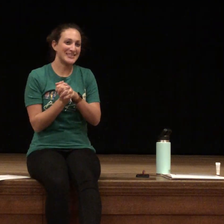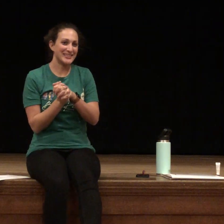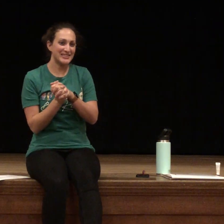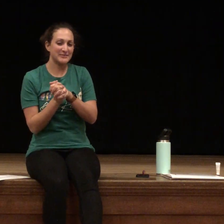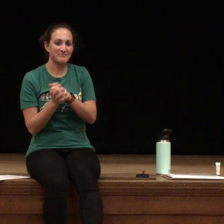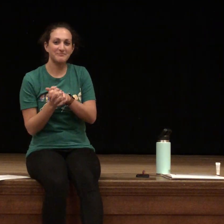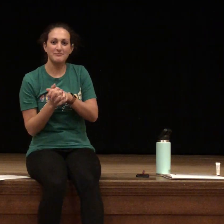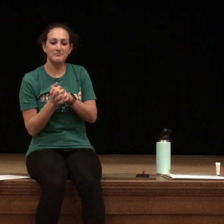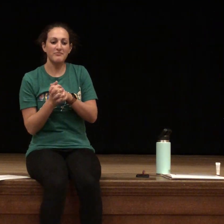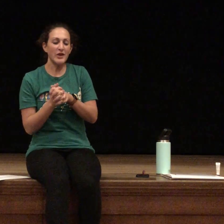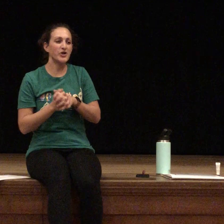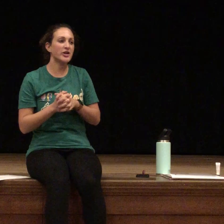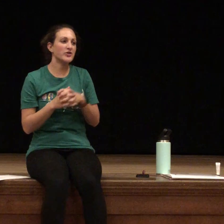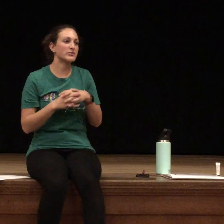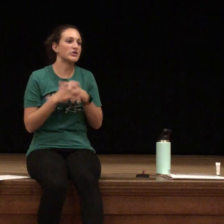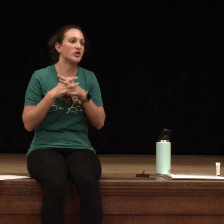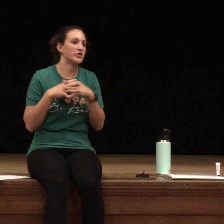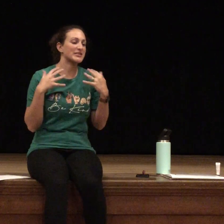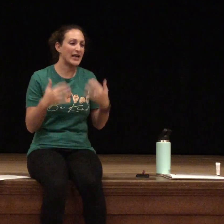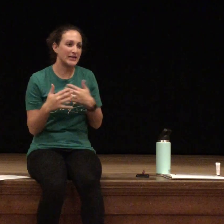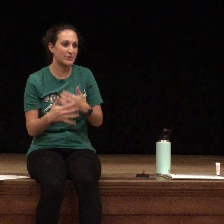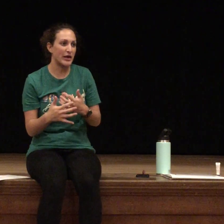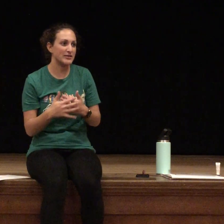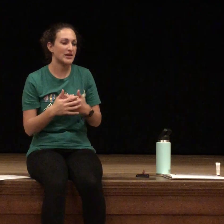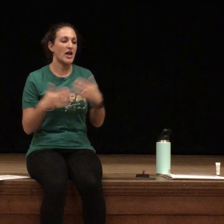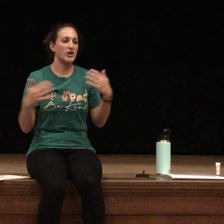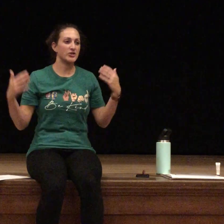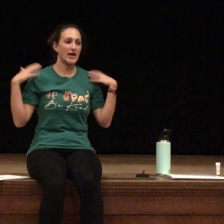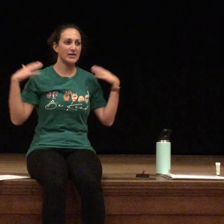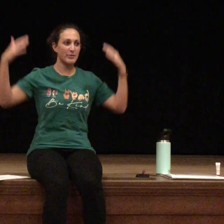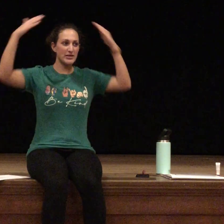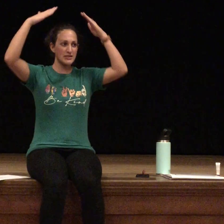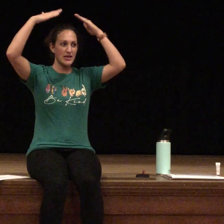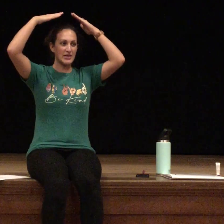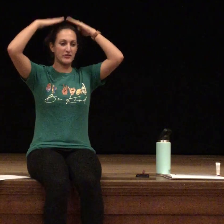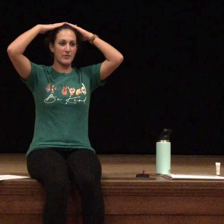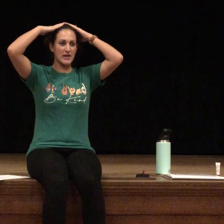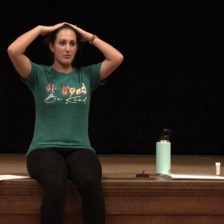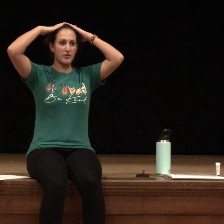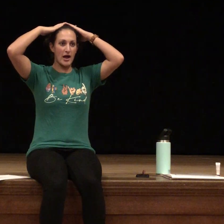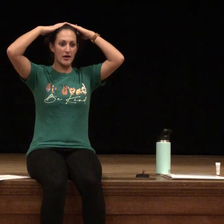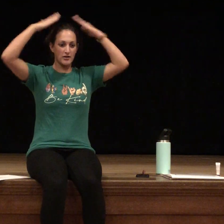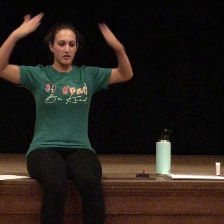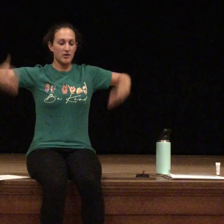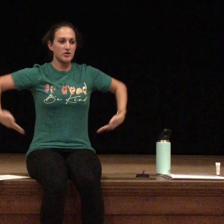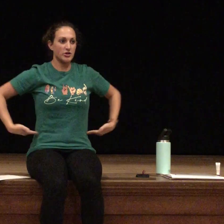sentence, you're going to use what's called your signing space. And your signing space is from the top of your head to your